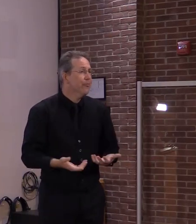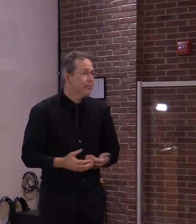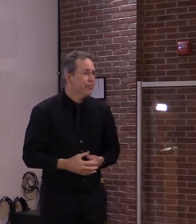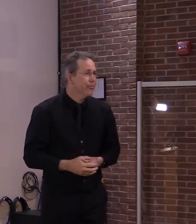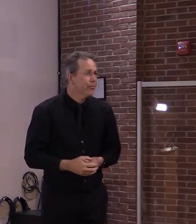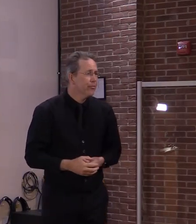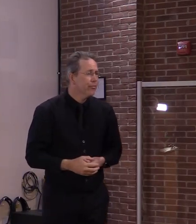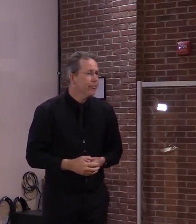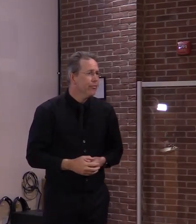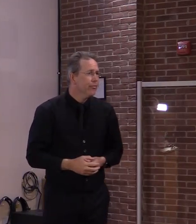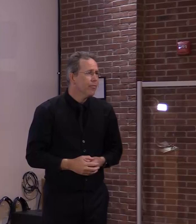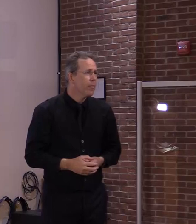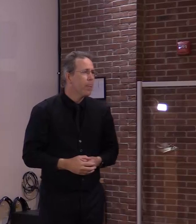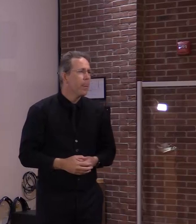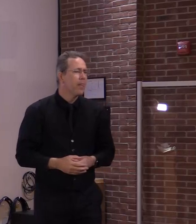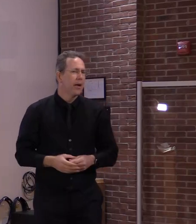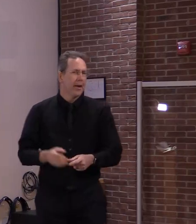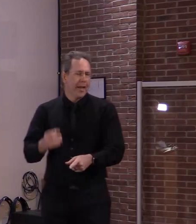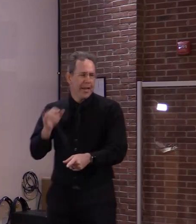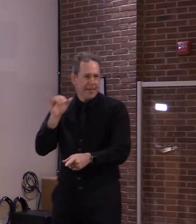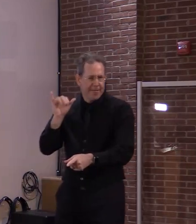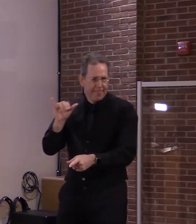Noted. Thank you. Good explanation.